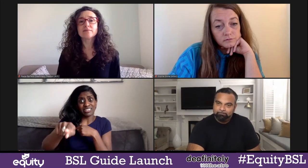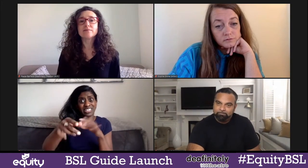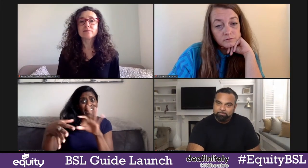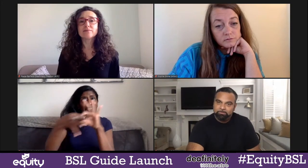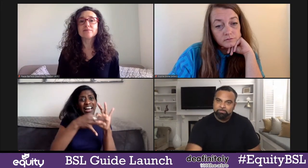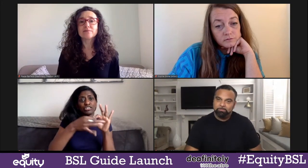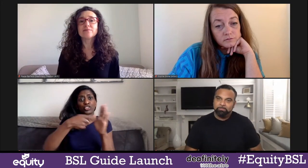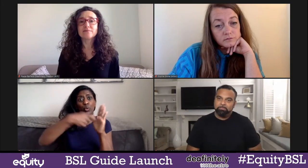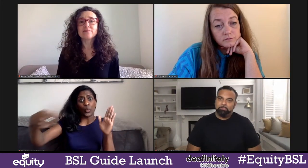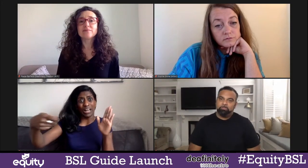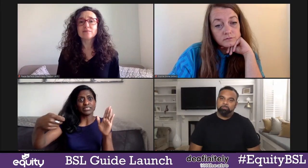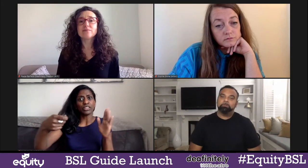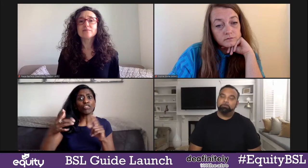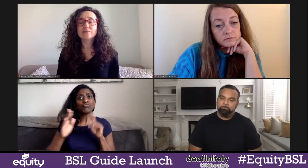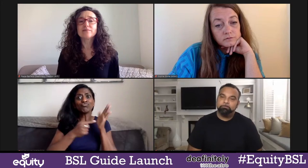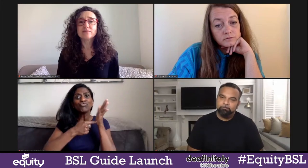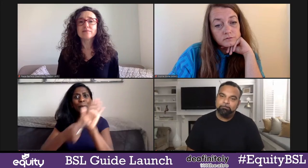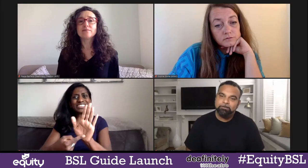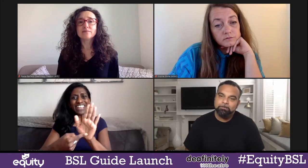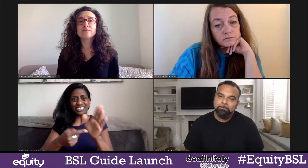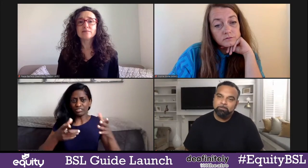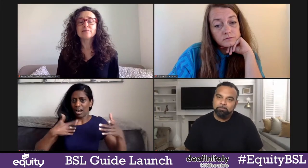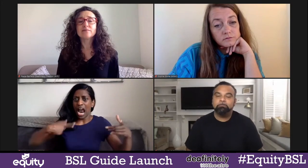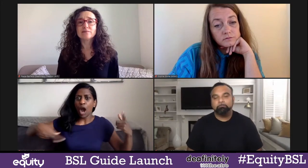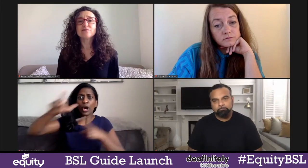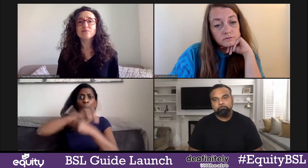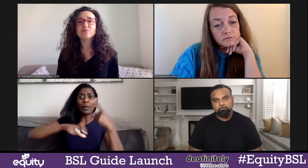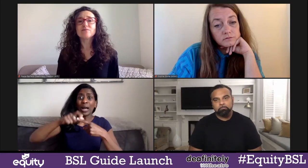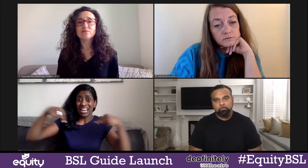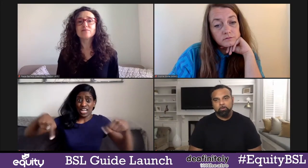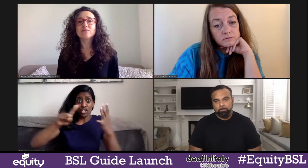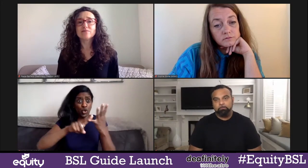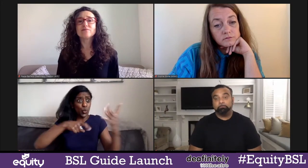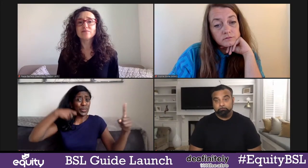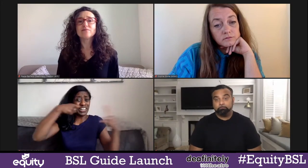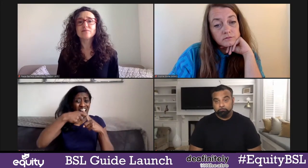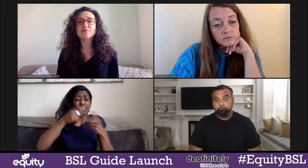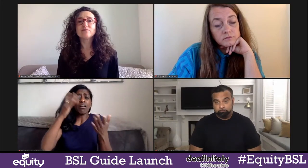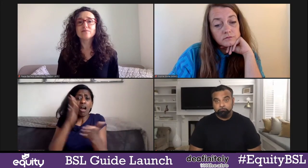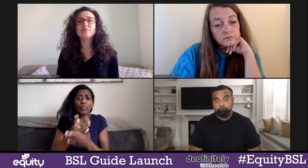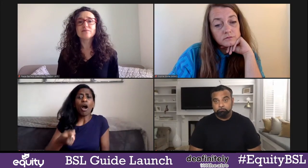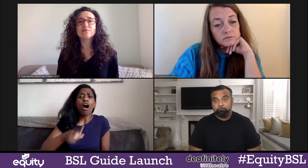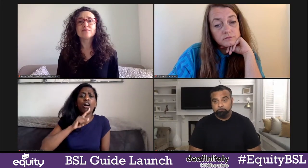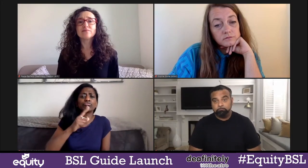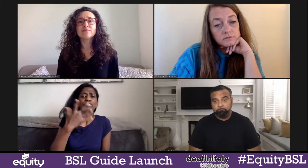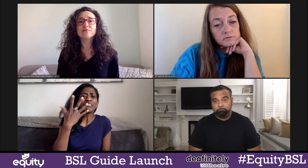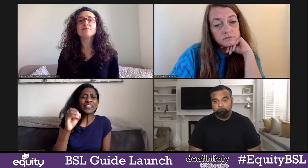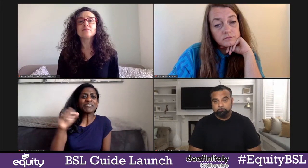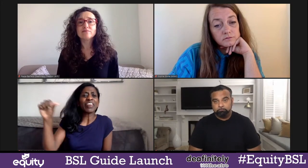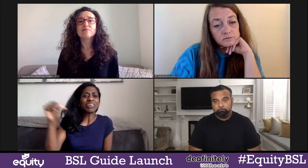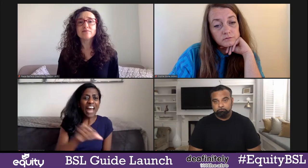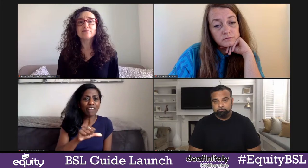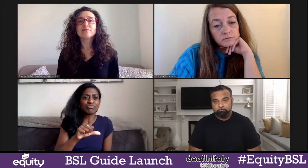first. A very similar response to Julian about representing our community in the UK. There